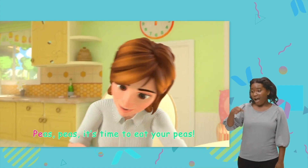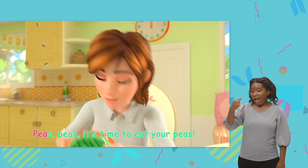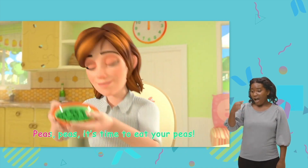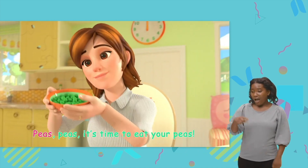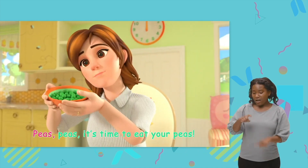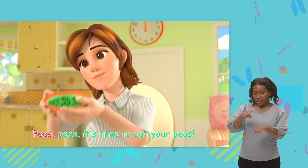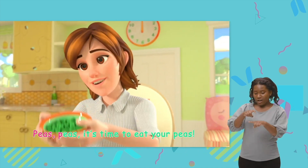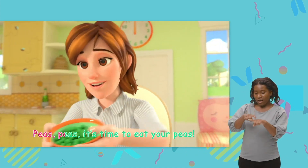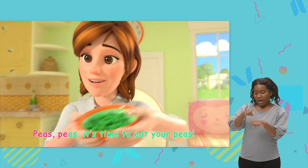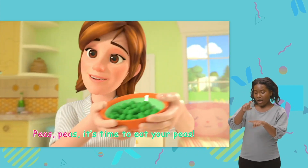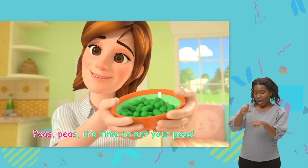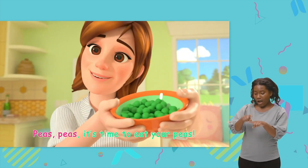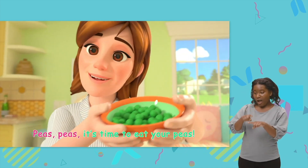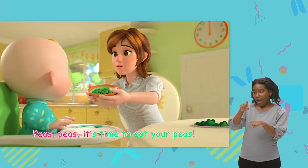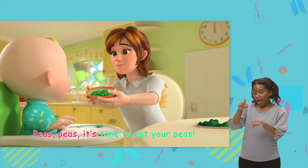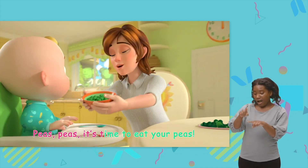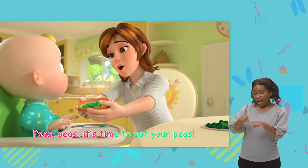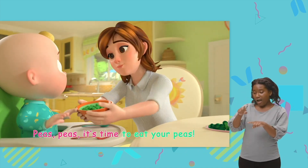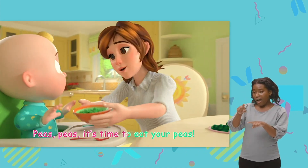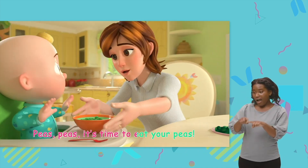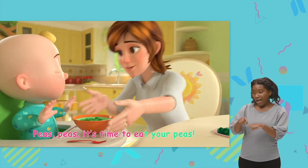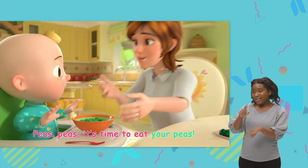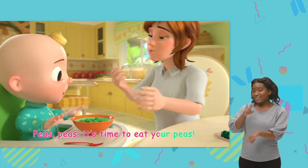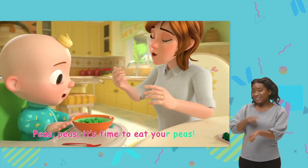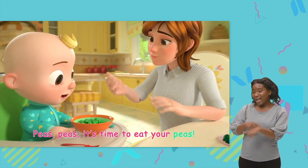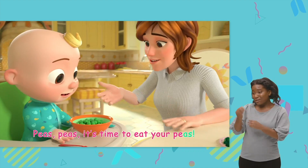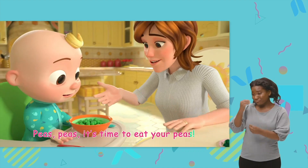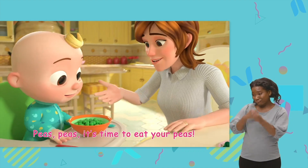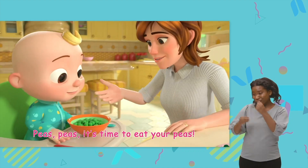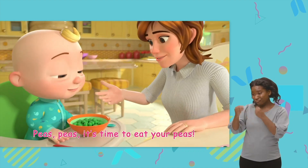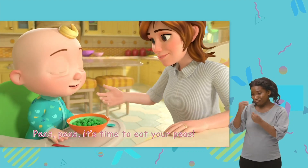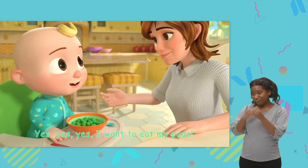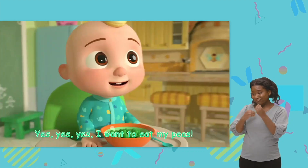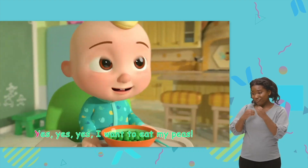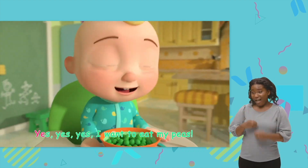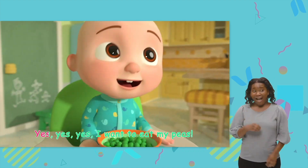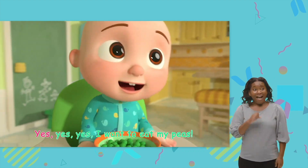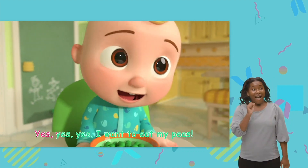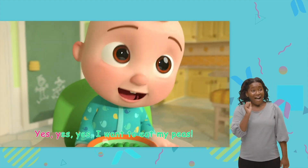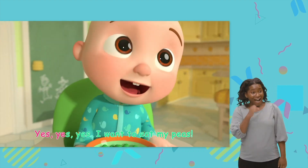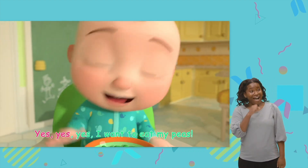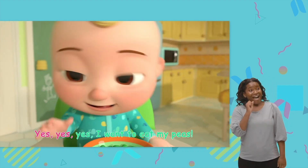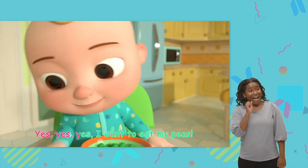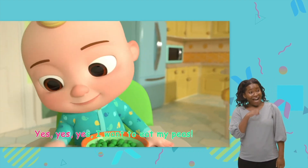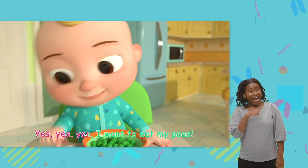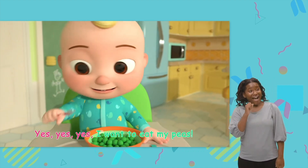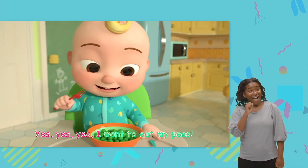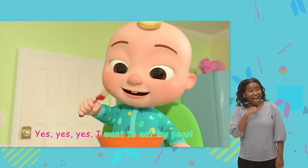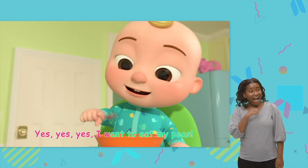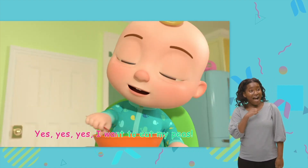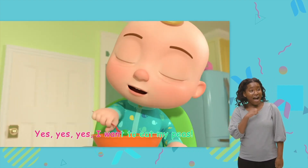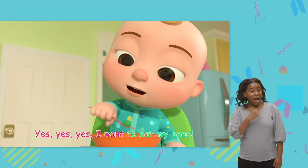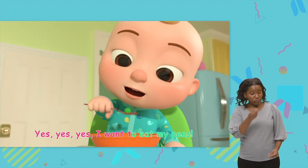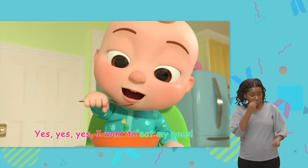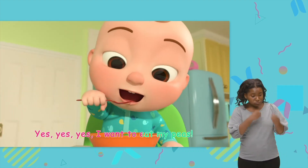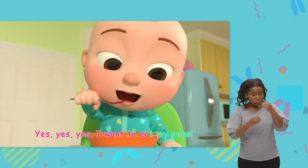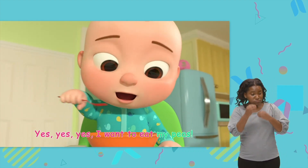Peas, peas, it's time to eat your peas. Yes, yes, yes, I want to eat